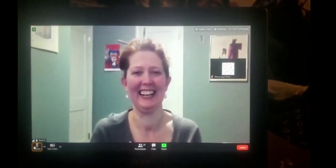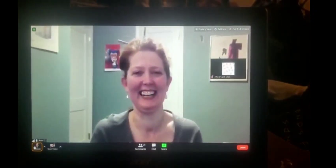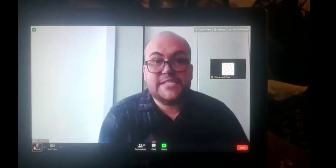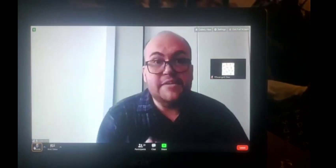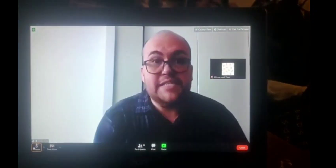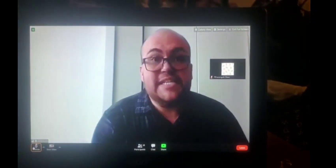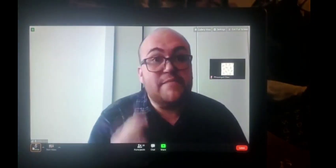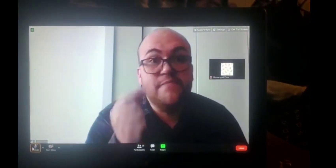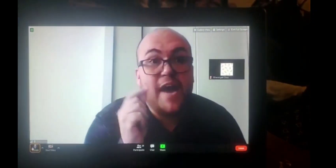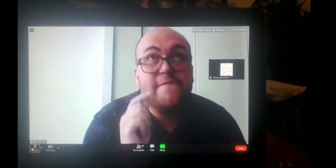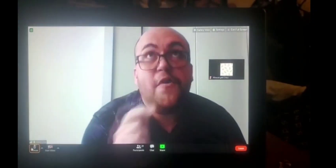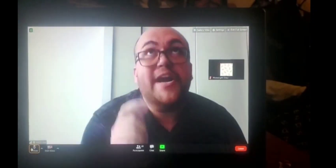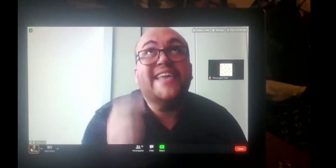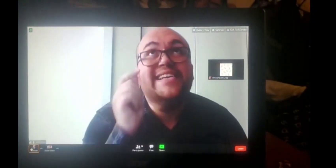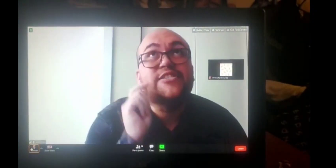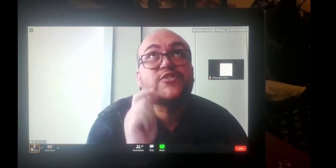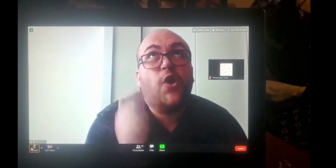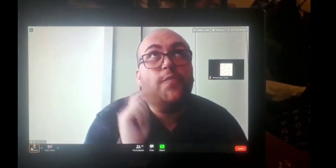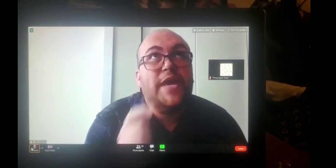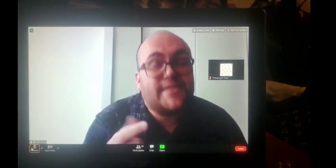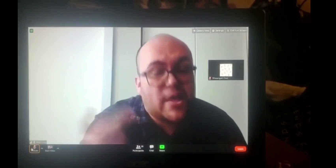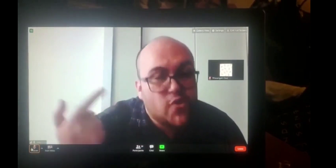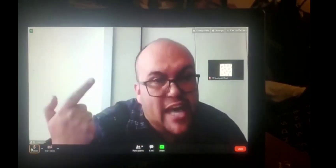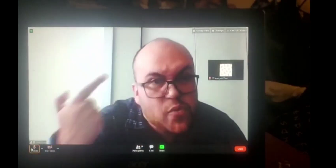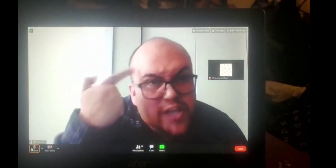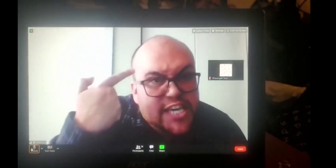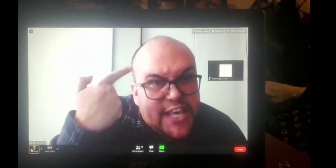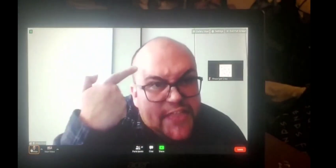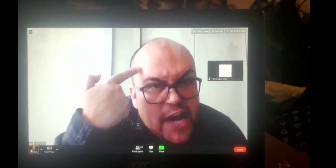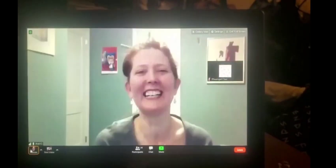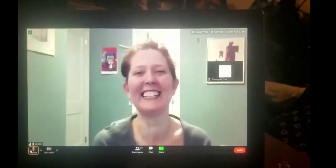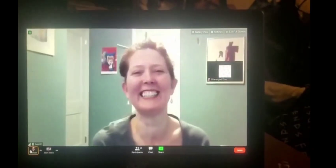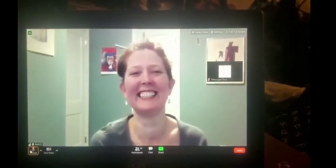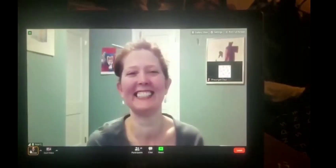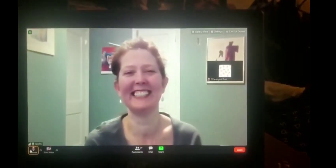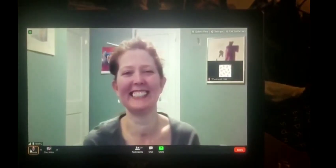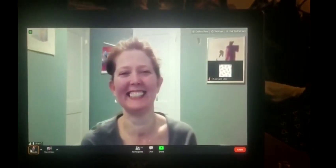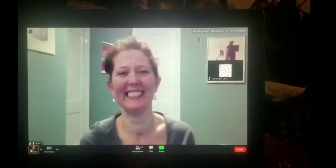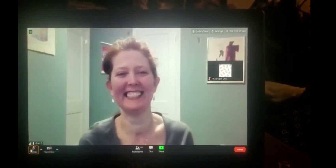seriously my forehead is so big that you can watch and then keep moving on it